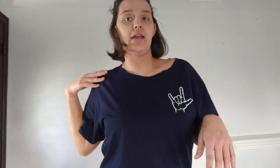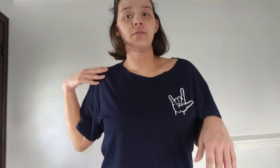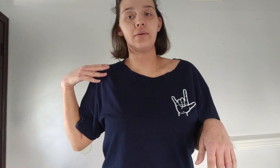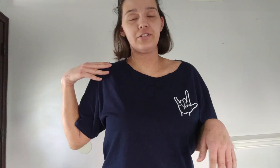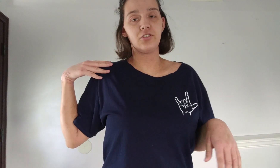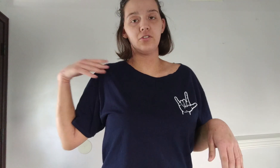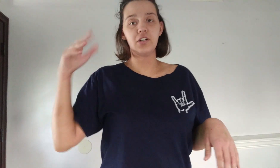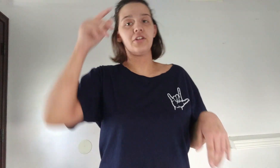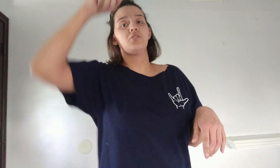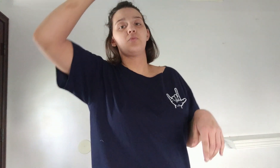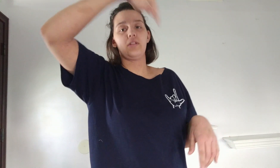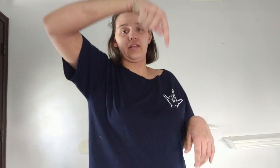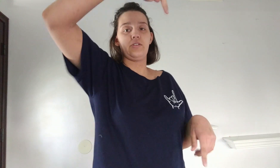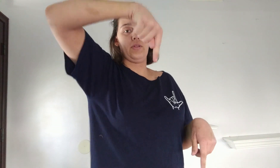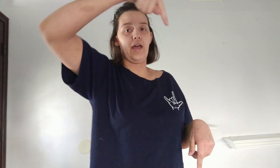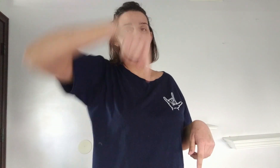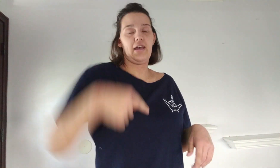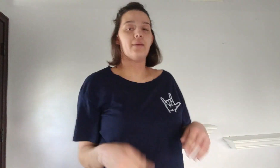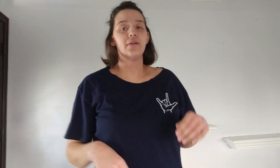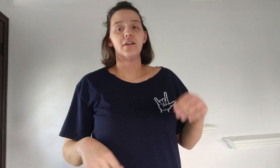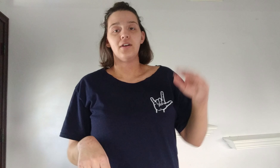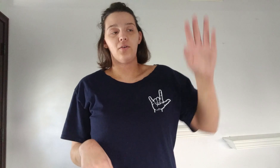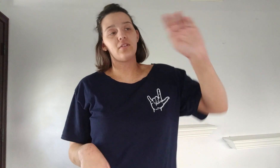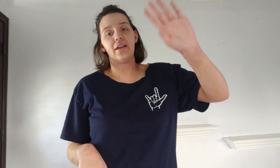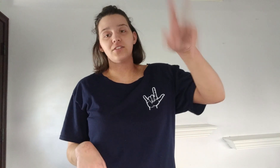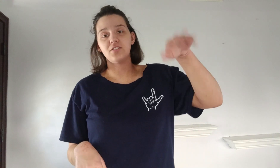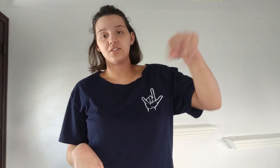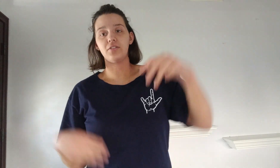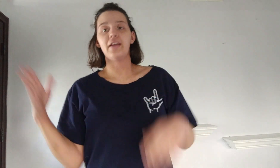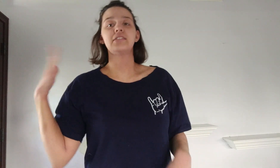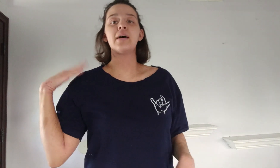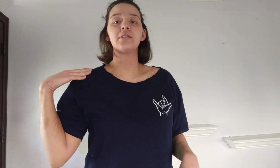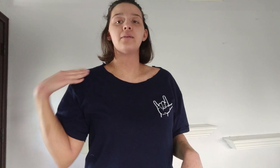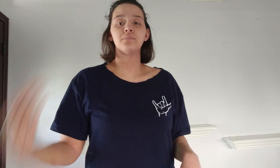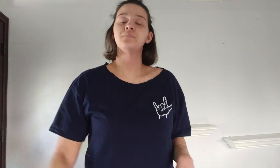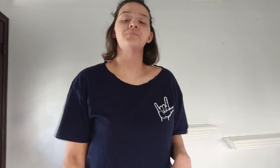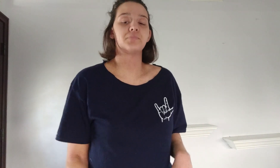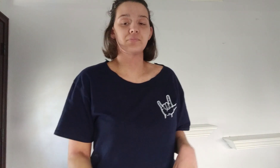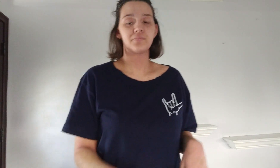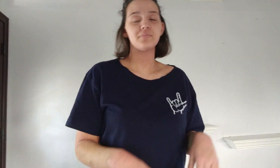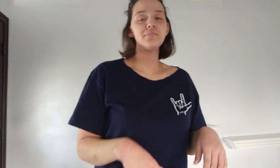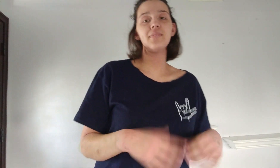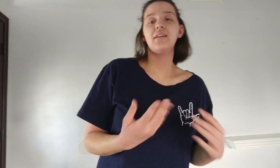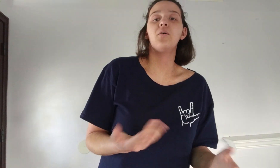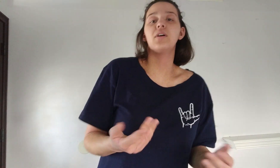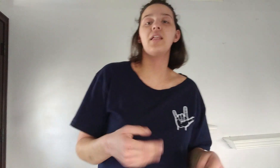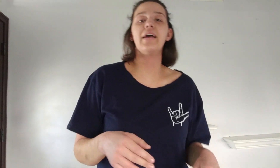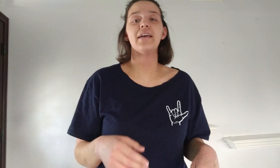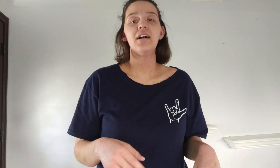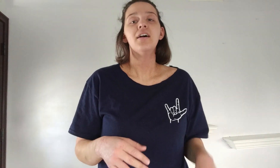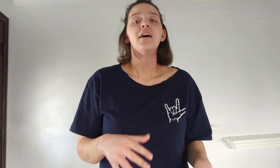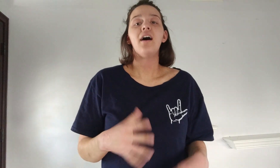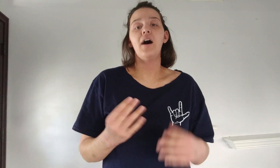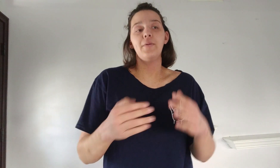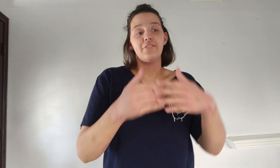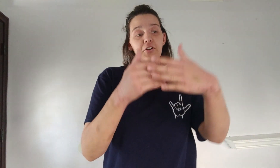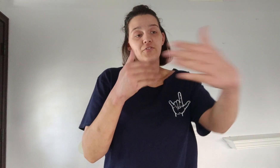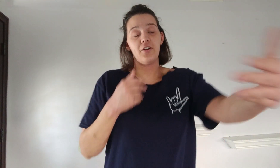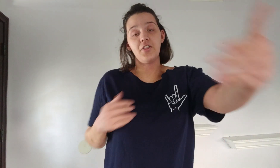them on the shoulder. You just want to like do a like tap, or like just do like tap tap, or like if they're farther